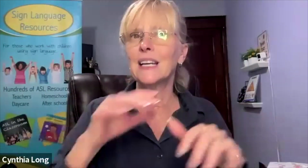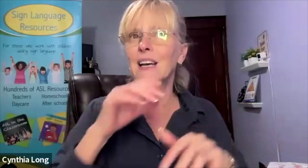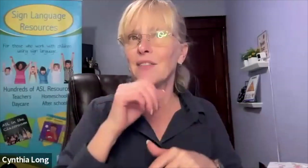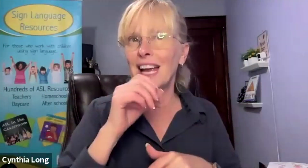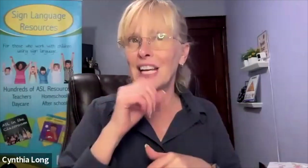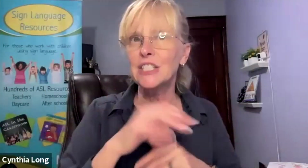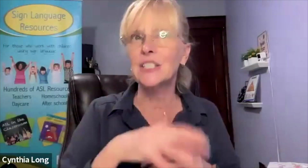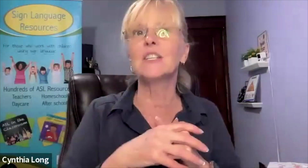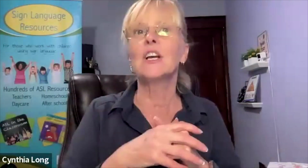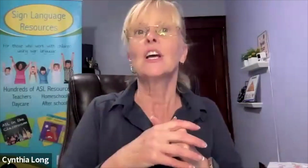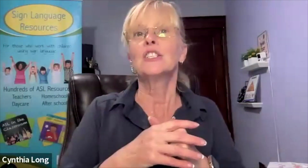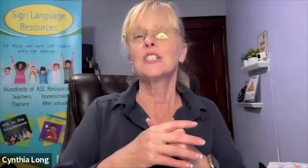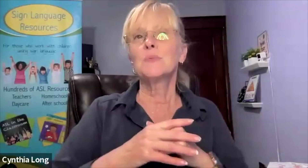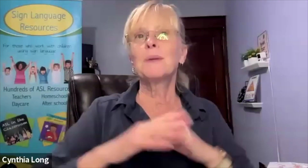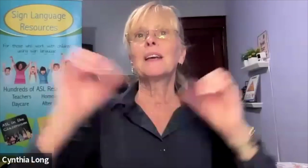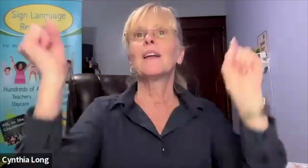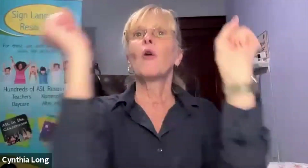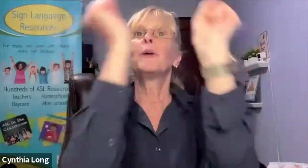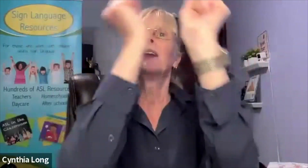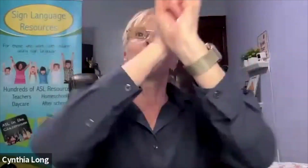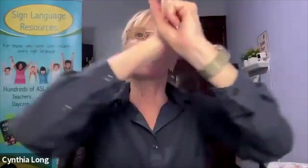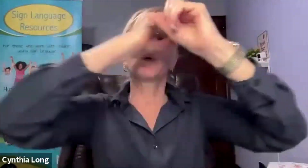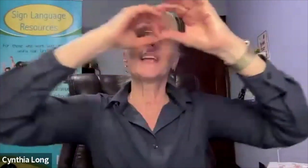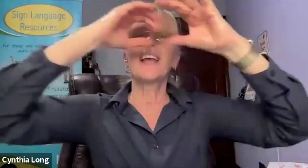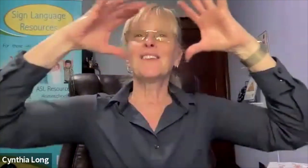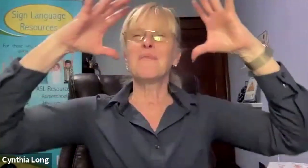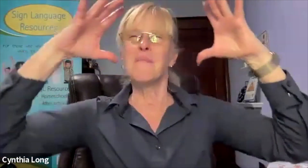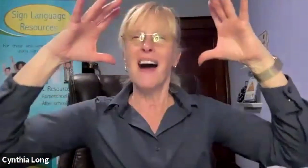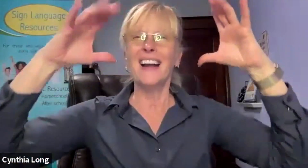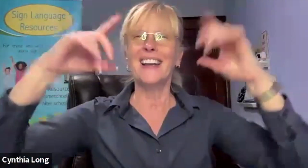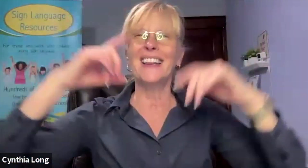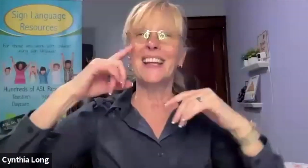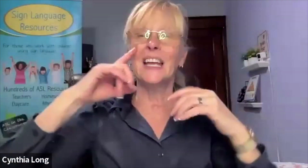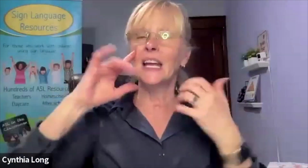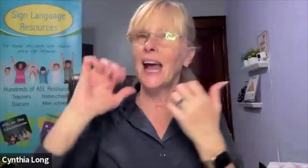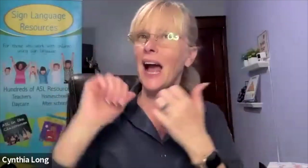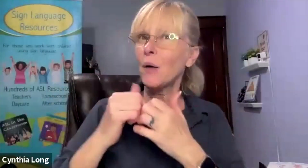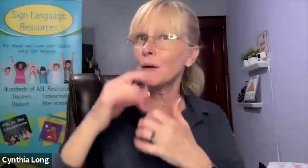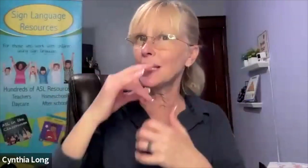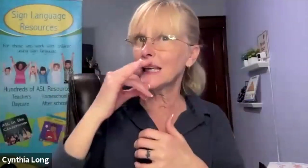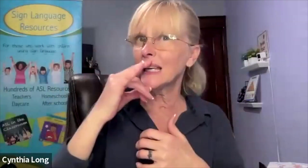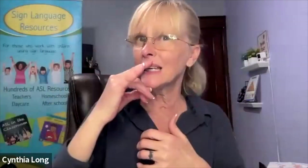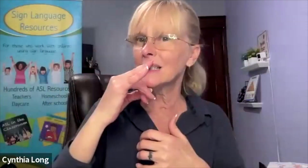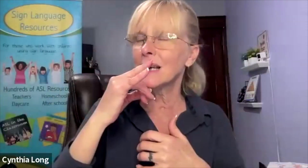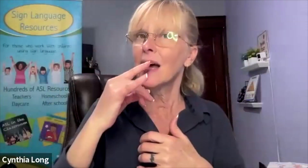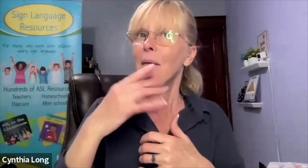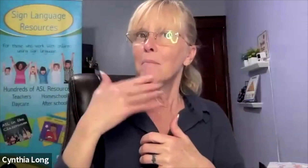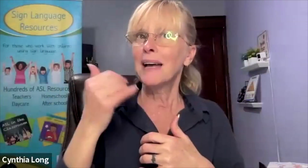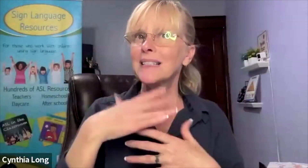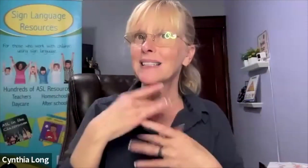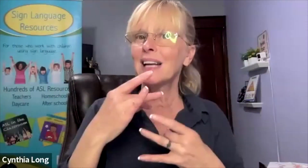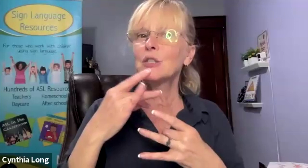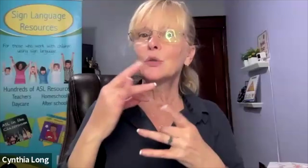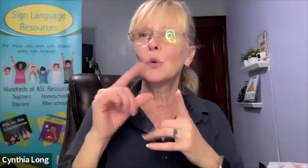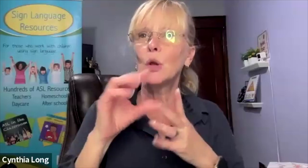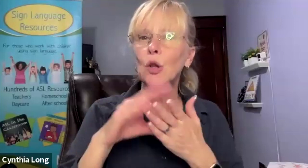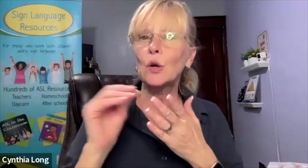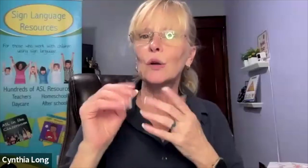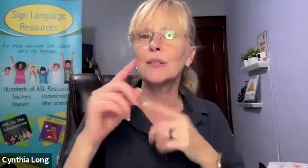of ages. Just opening up that creative mind and thinking, how would the kids best like to learn